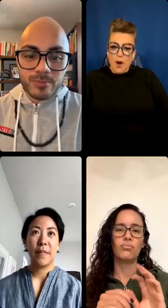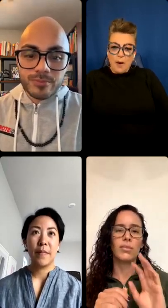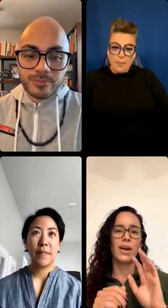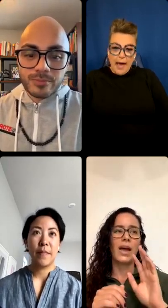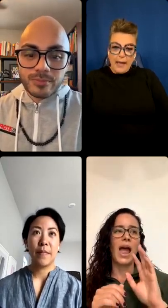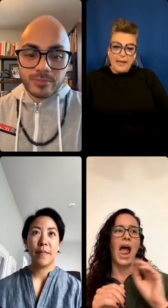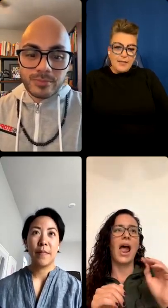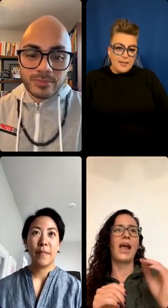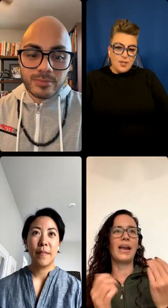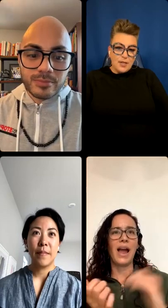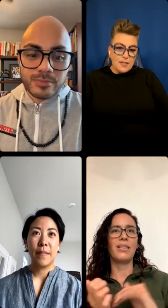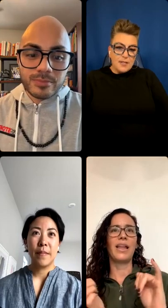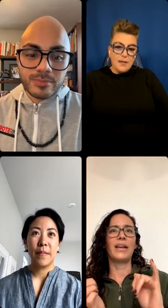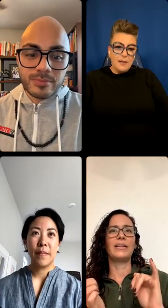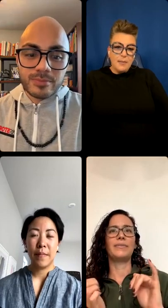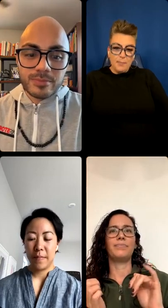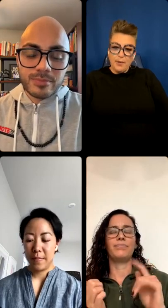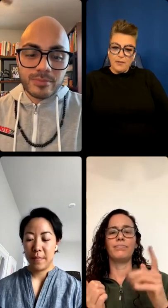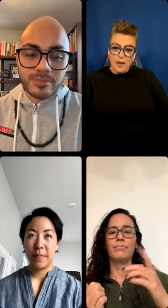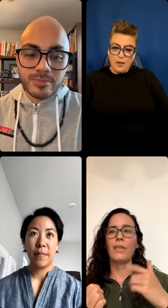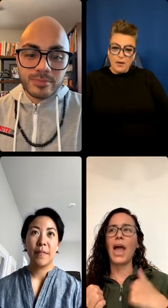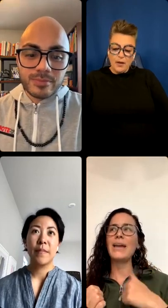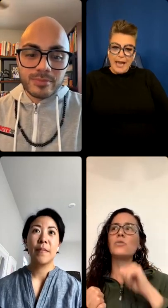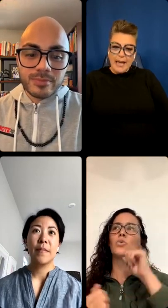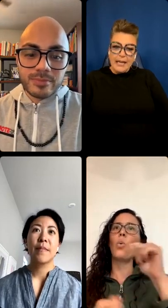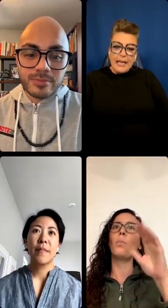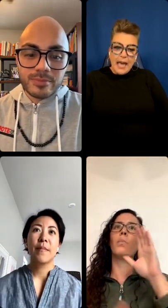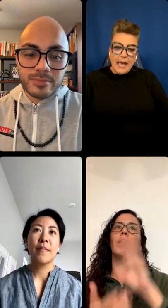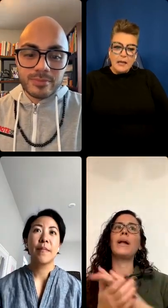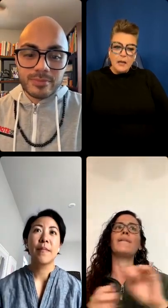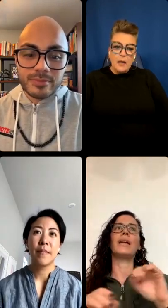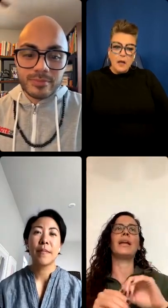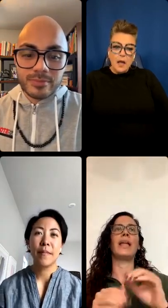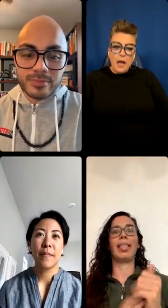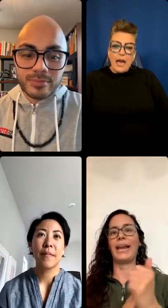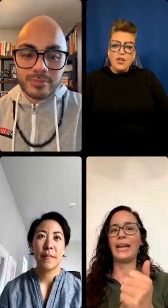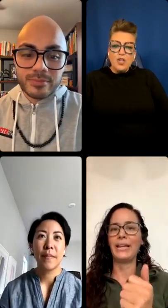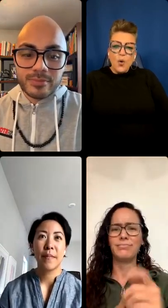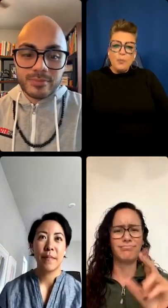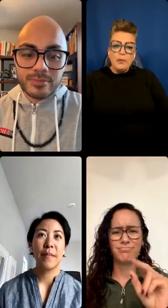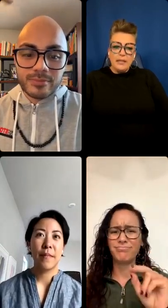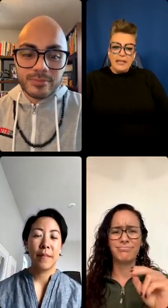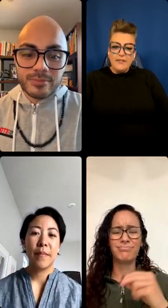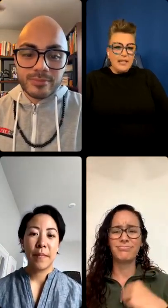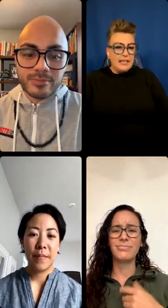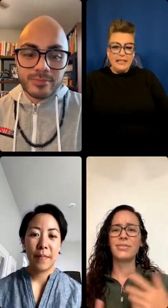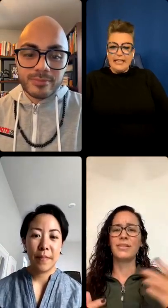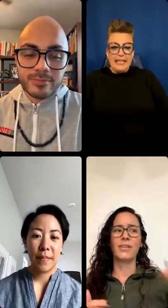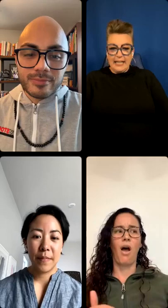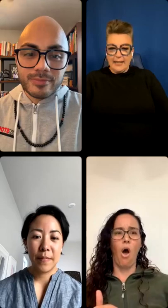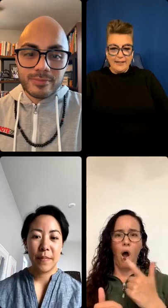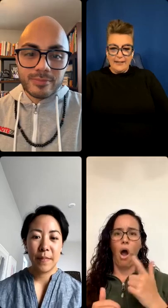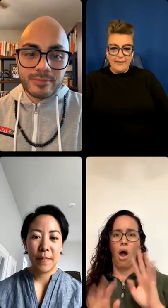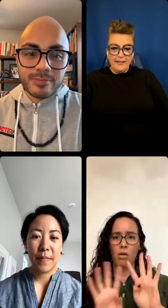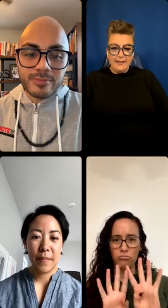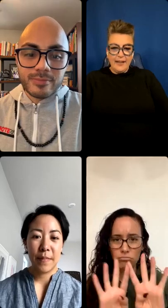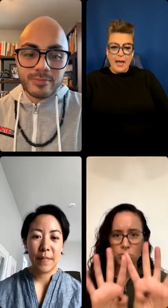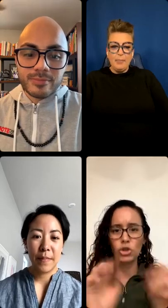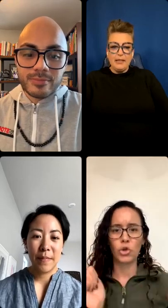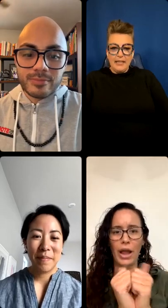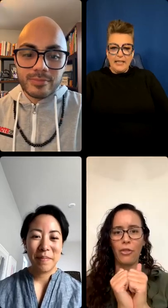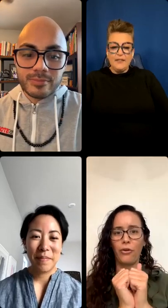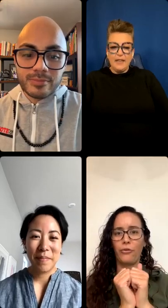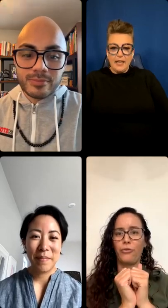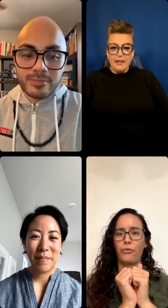individuals who are Black, Indigenous, people of color. And again, I don't believe in leading.